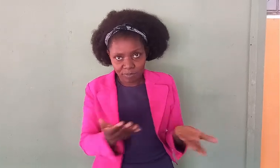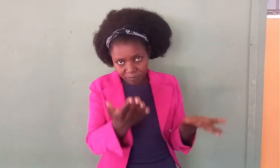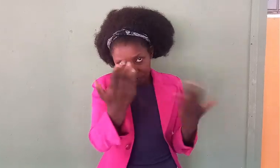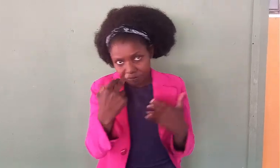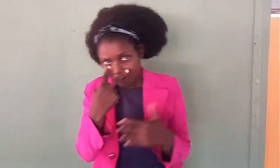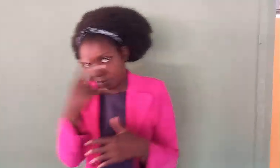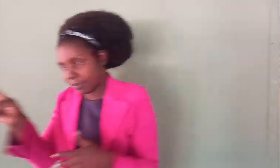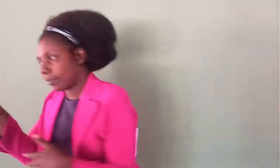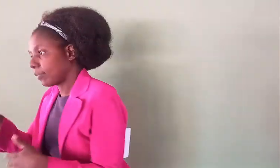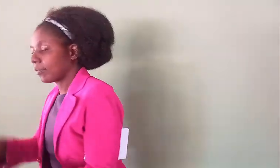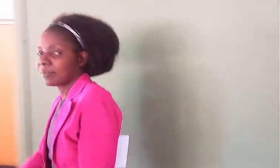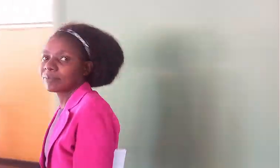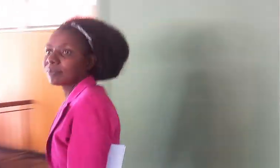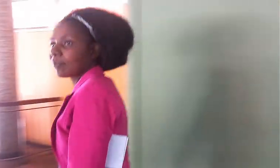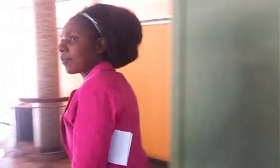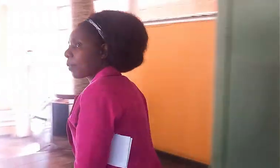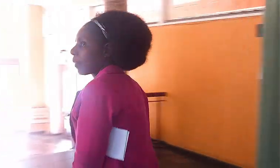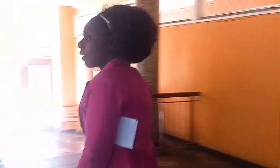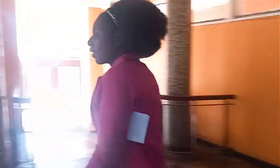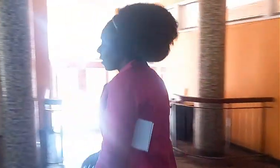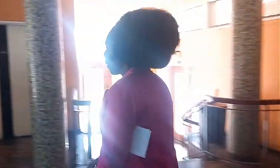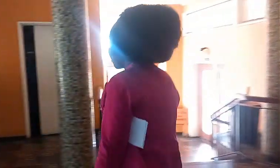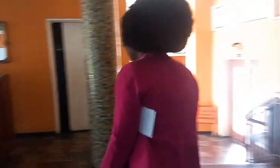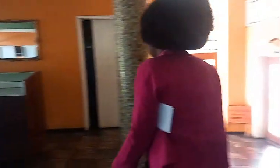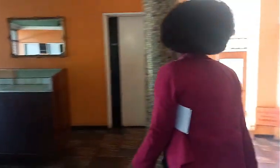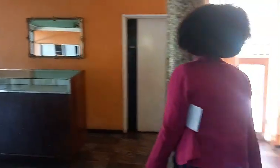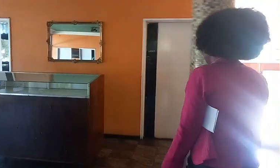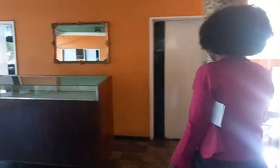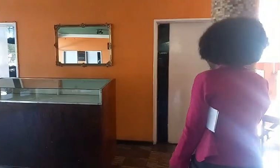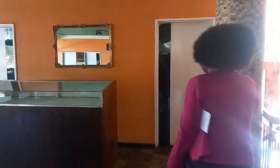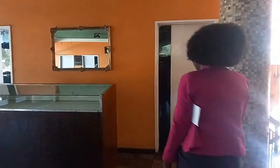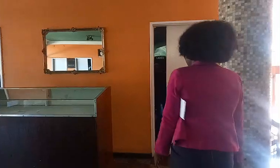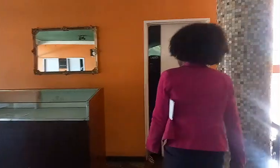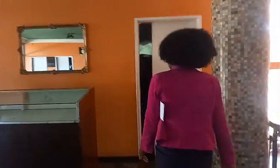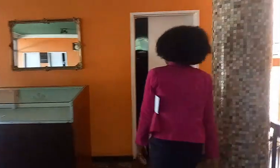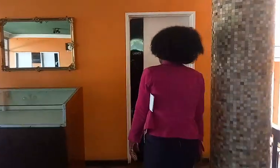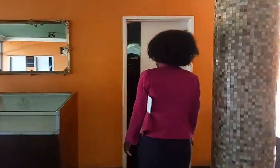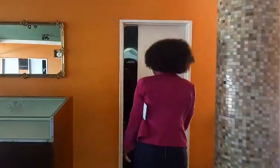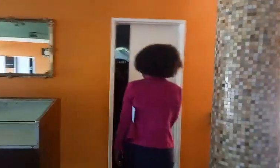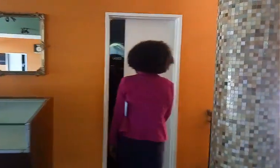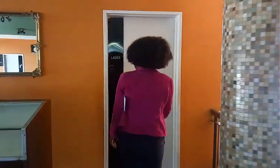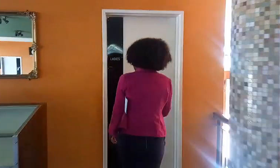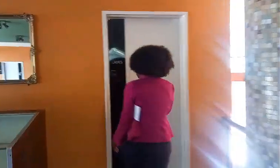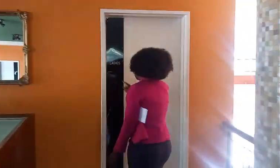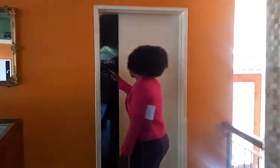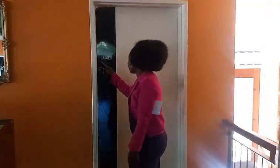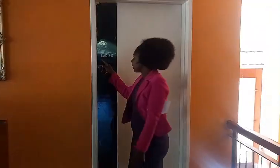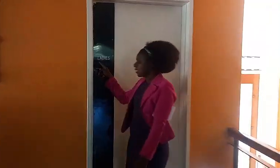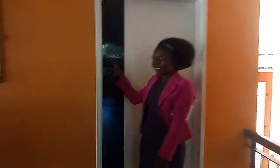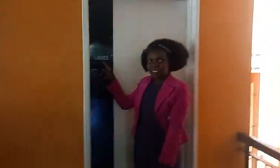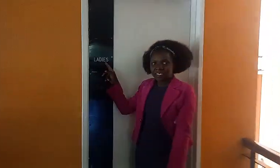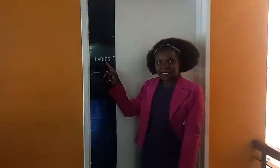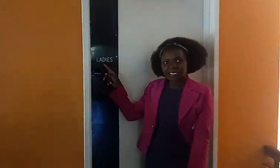for toilets. Come, let's see. This is the woman's toilets or the ladies. And I'll also show you where the